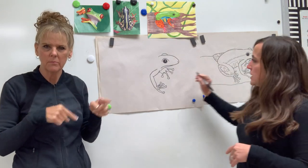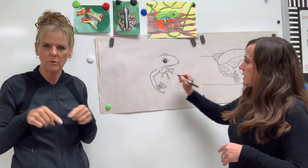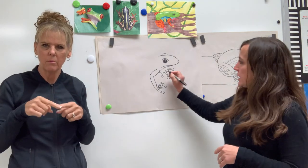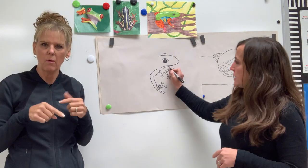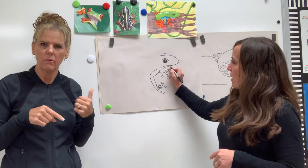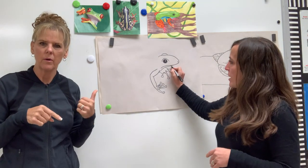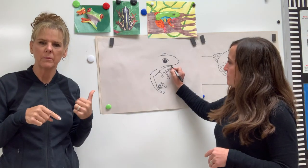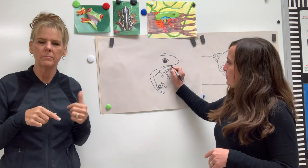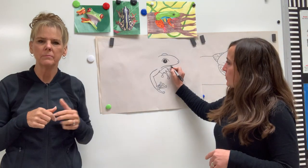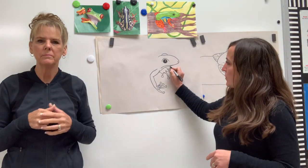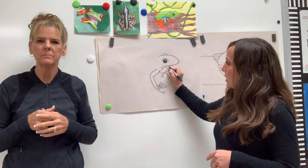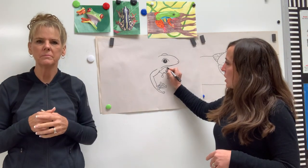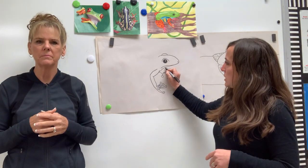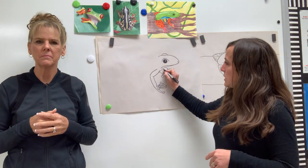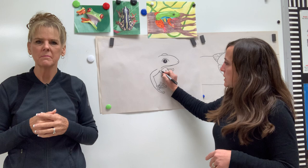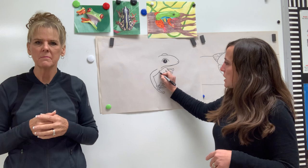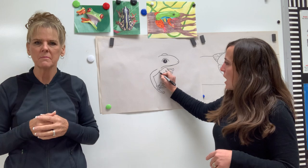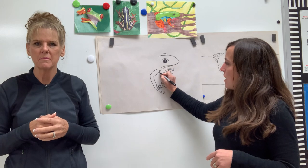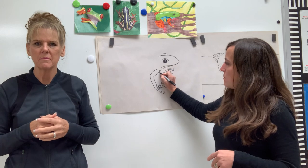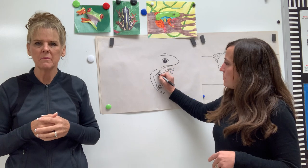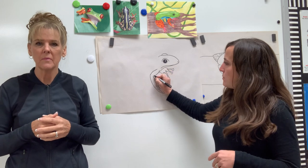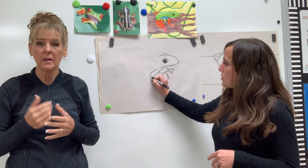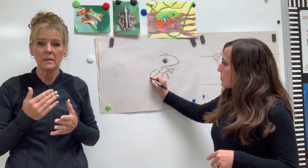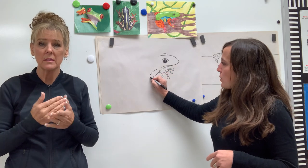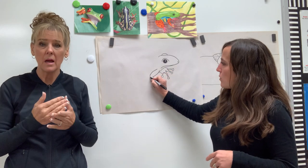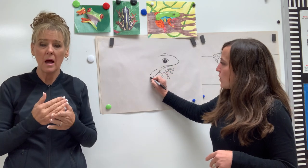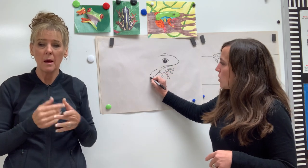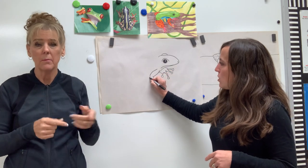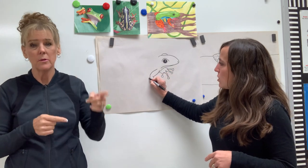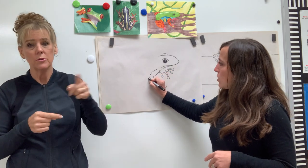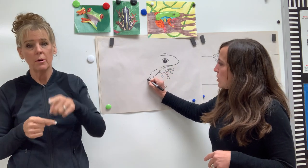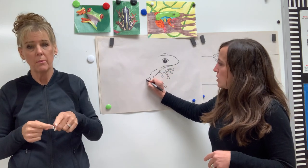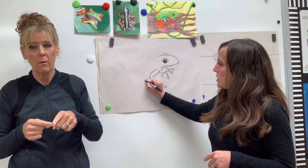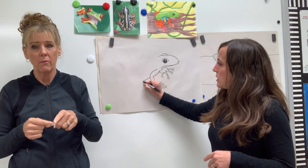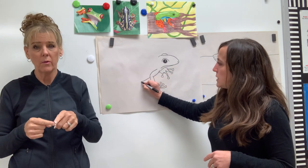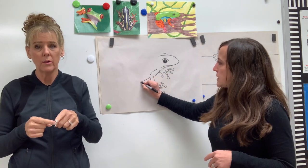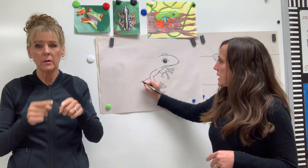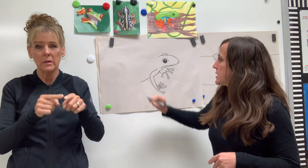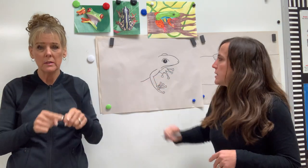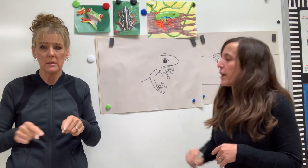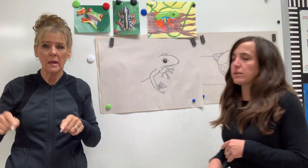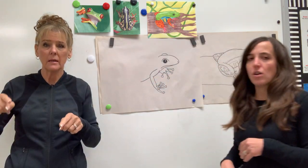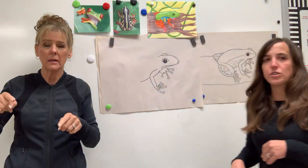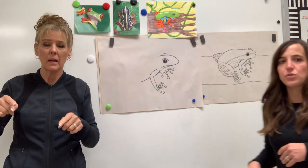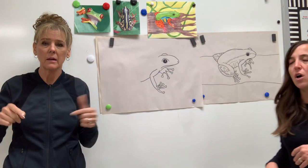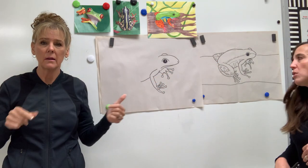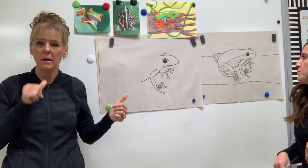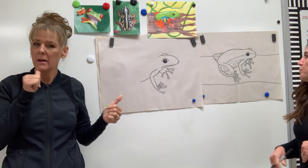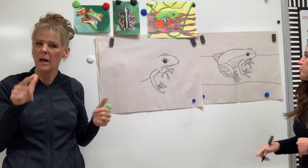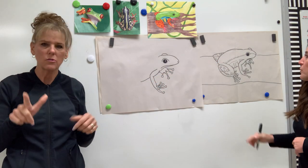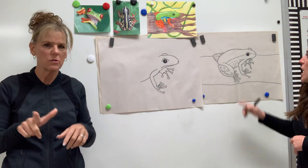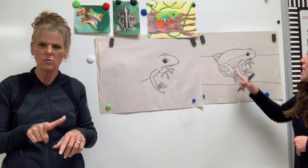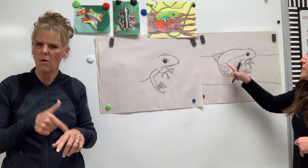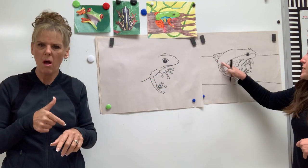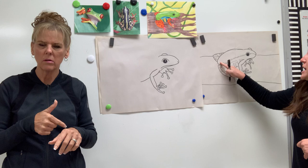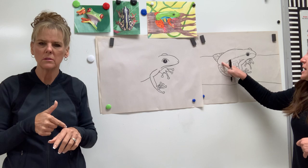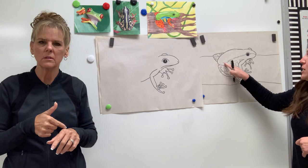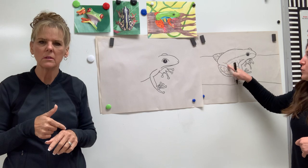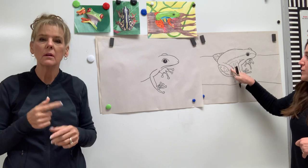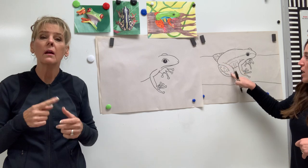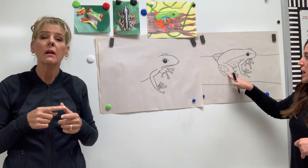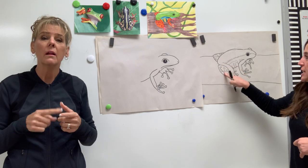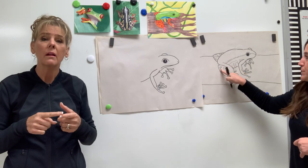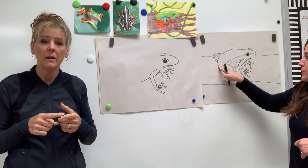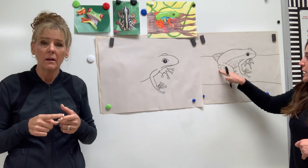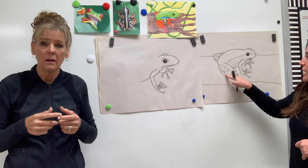over, slanted line. Stop, jump over, slanted line, not too long.